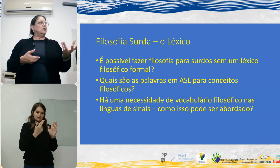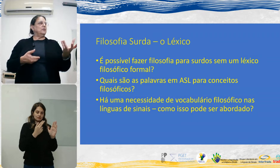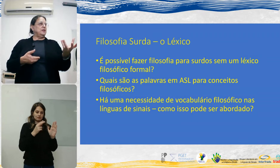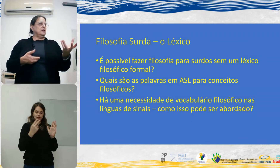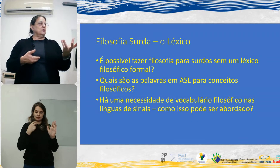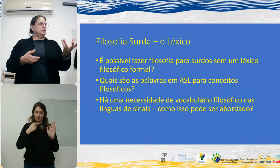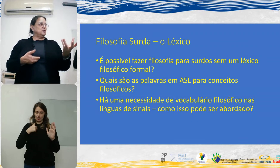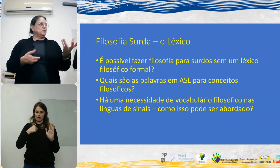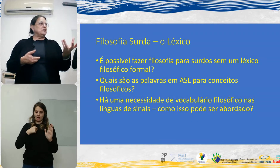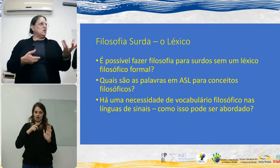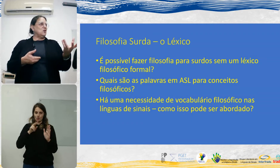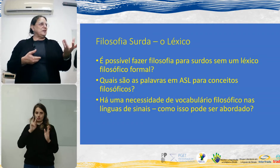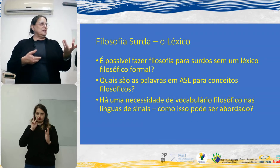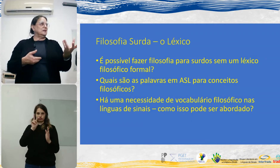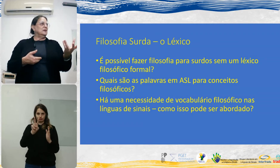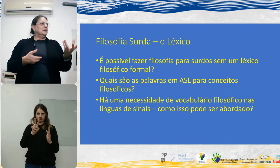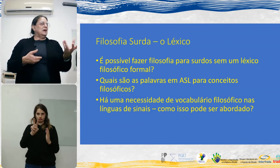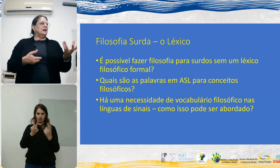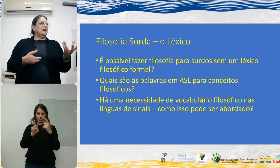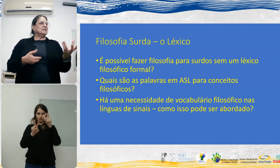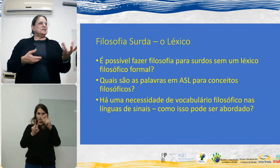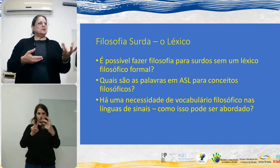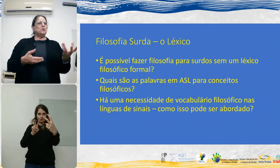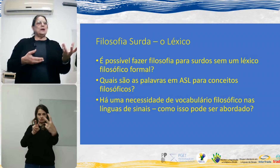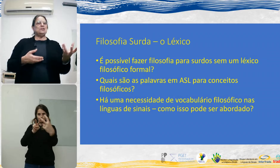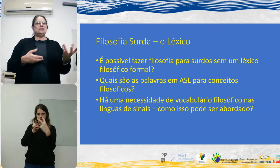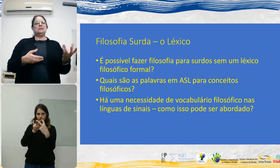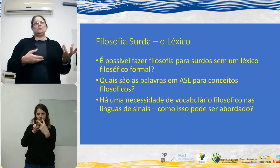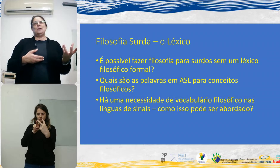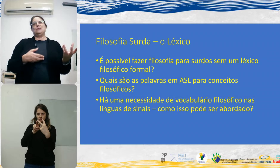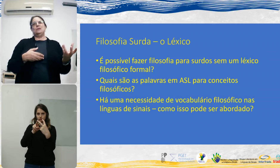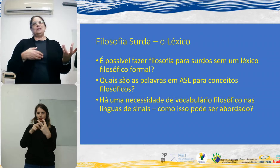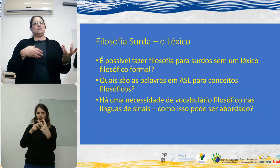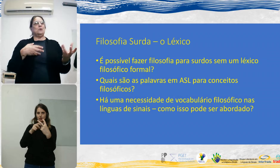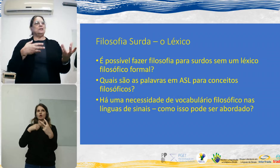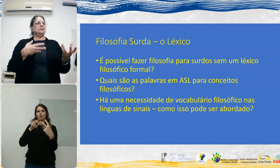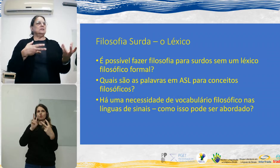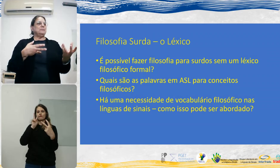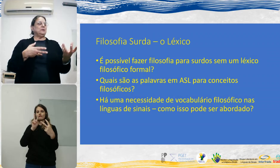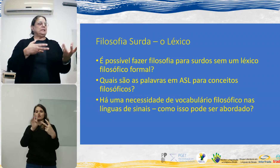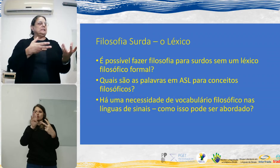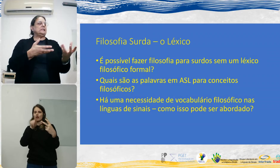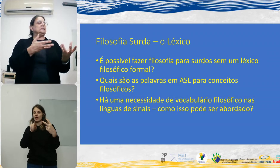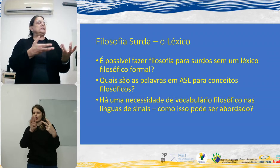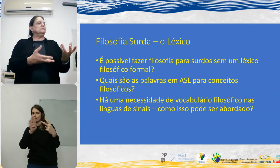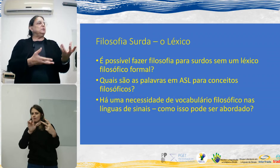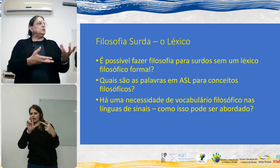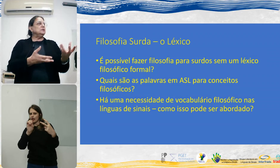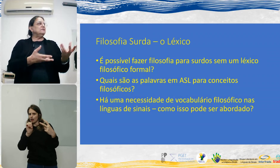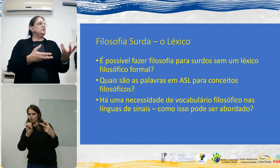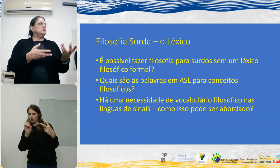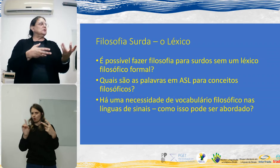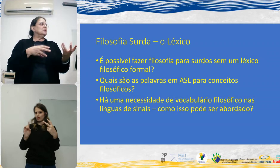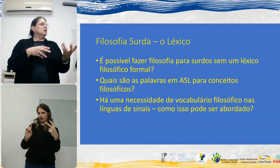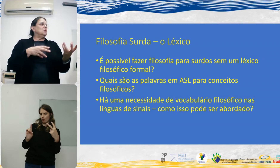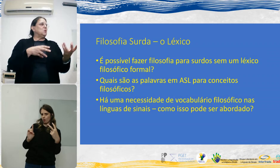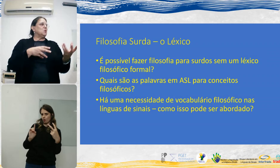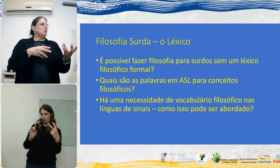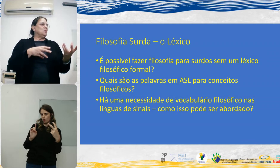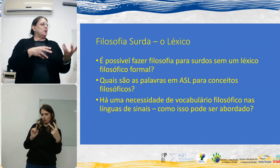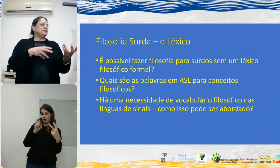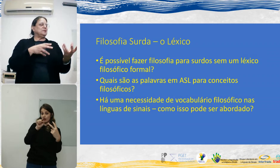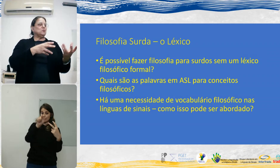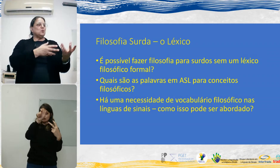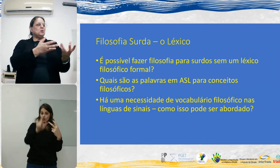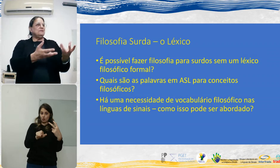thing out there that you're regarding and asking questions, whether it's questions about, is this thing beautiful?